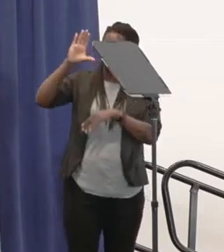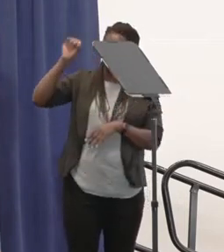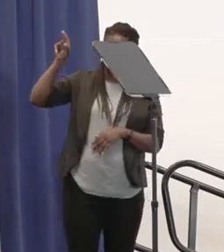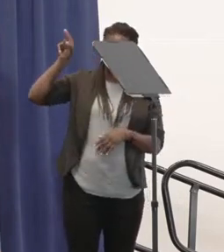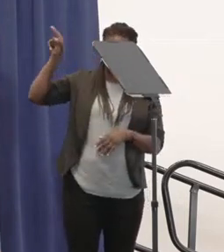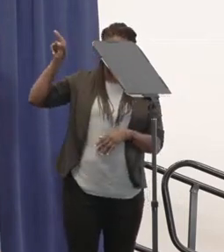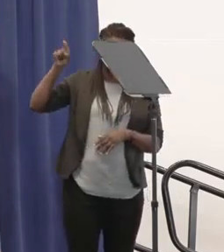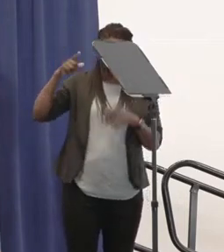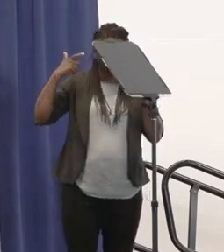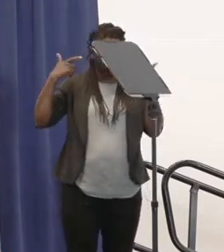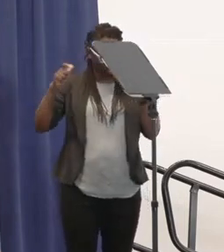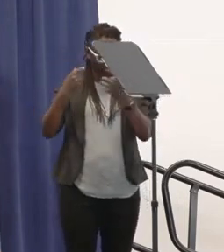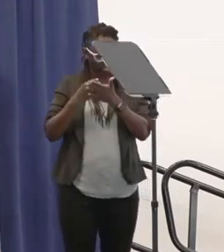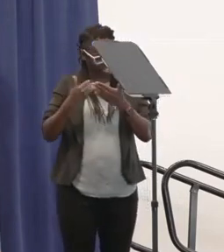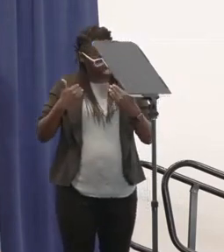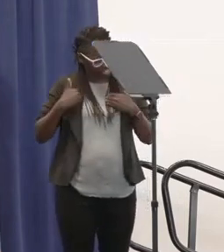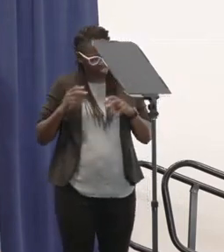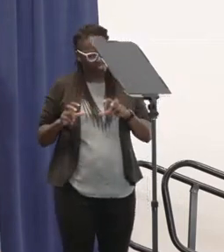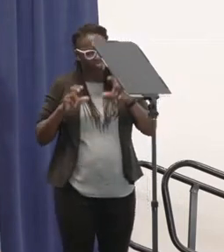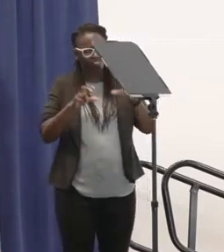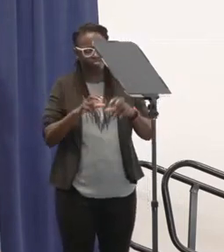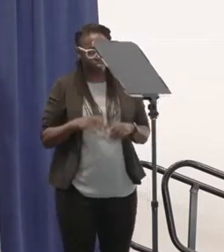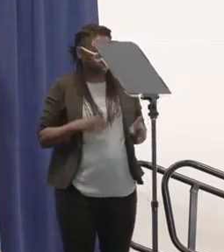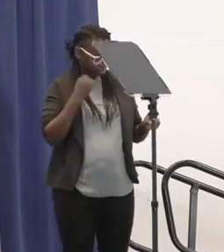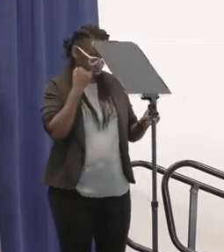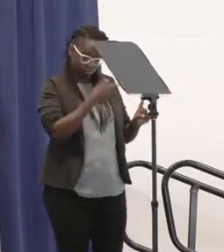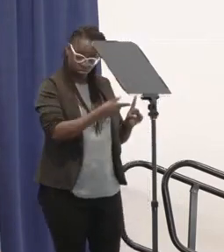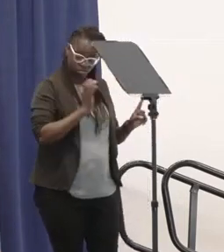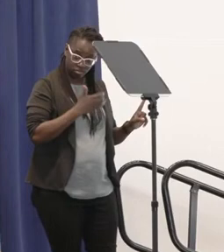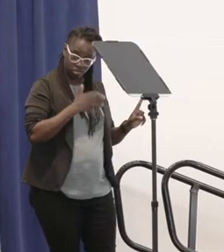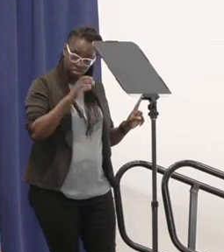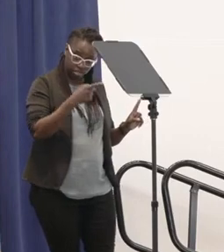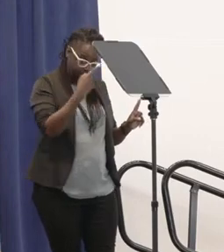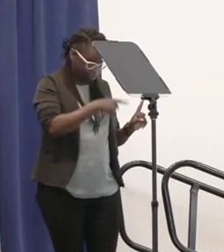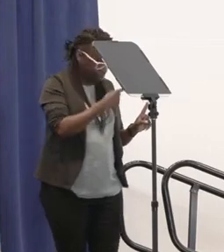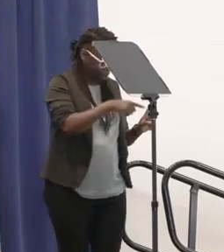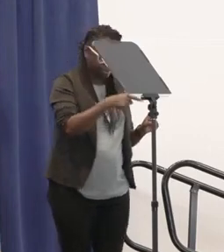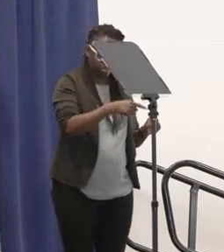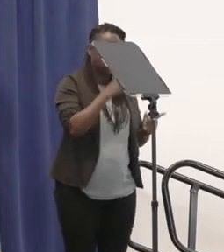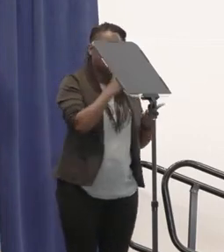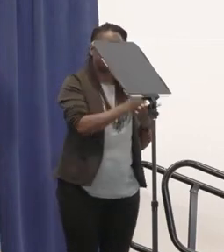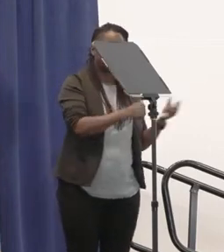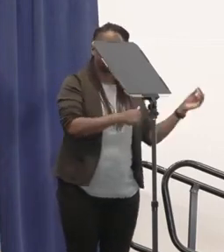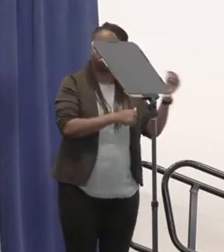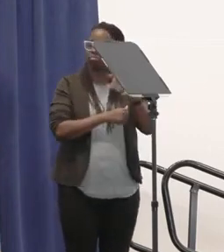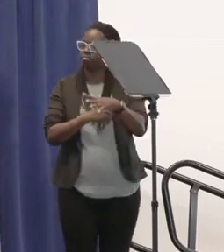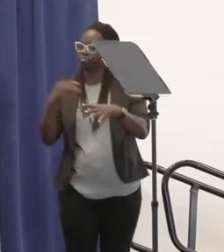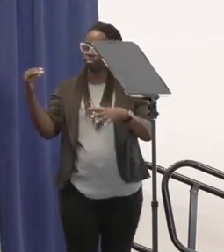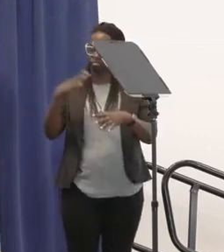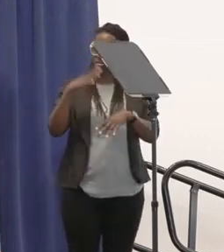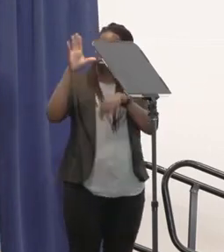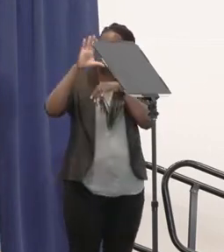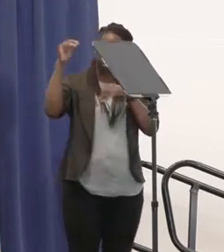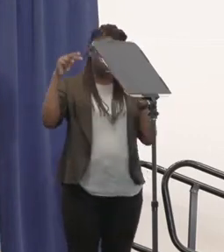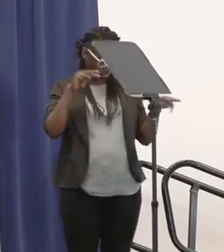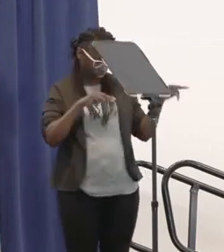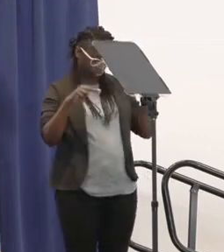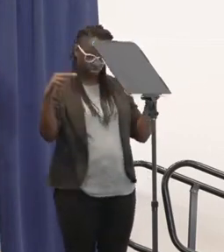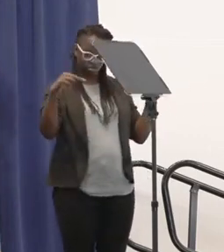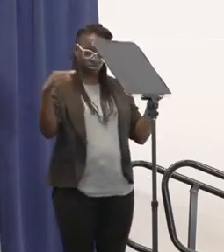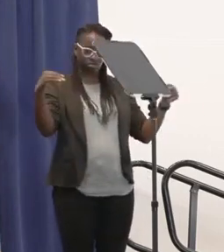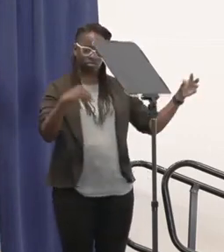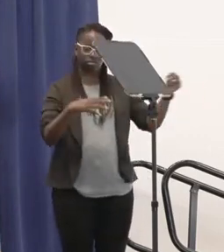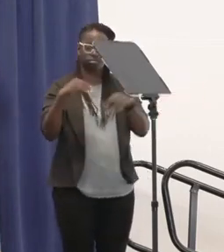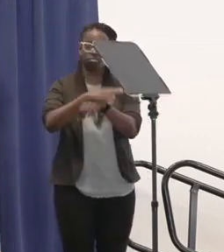and what is happening with our students. And so I'm here today just to deliver the message that we are grateful as